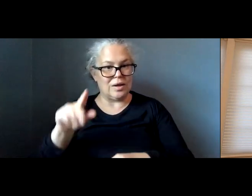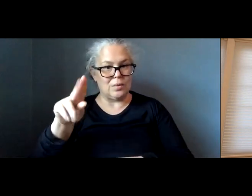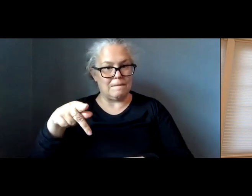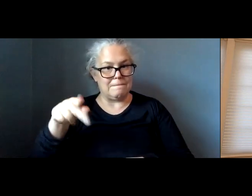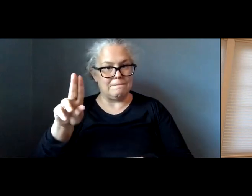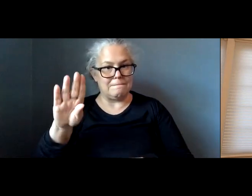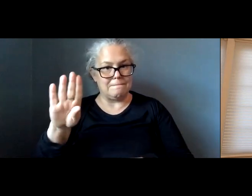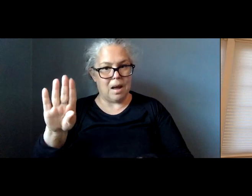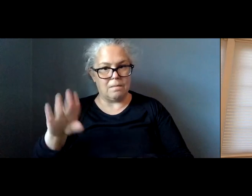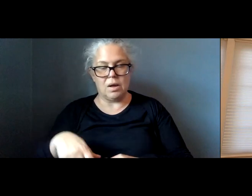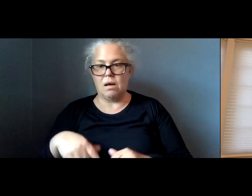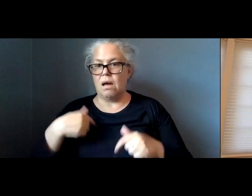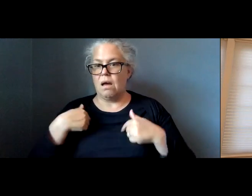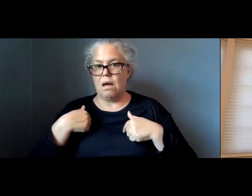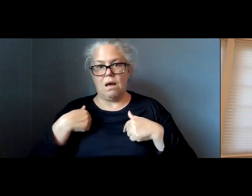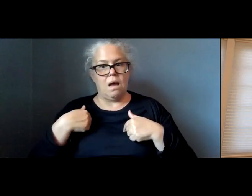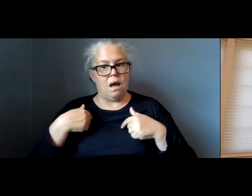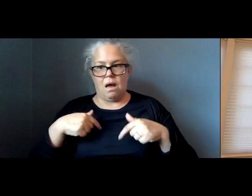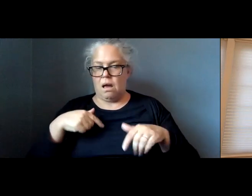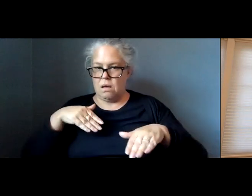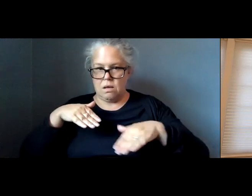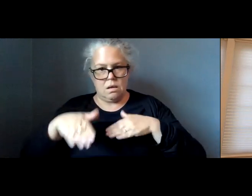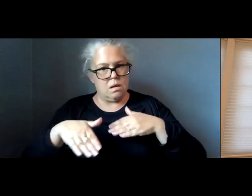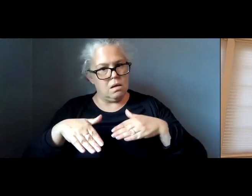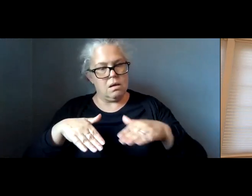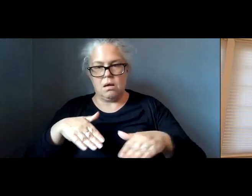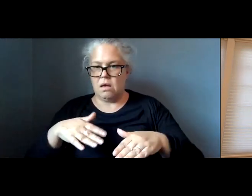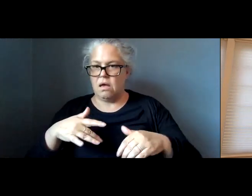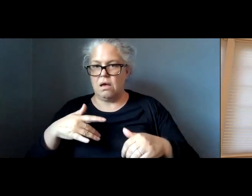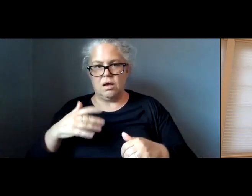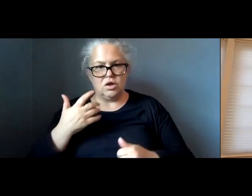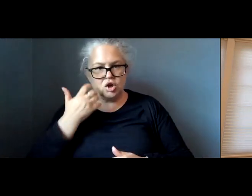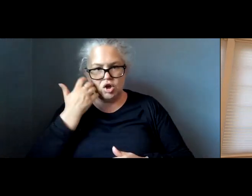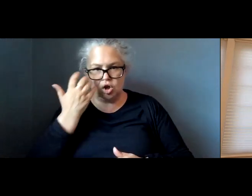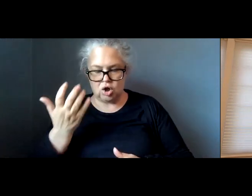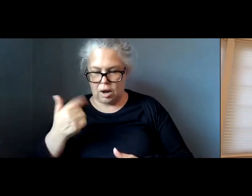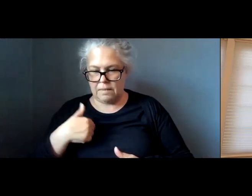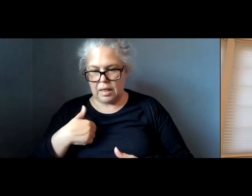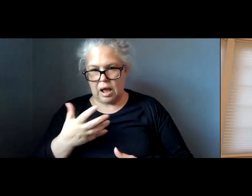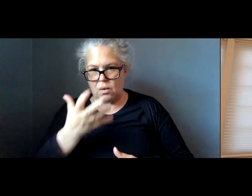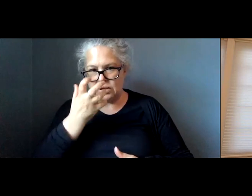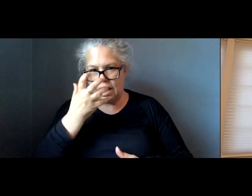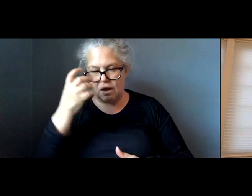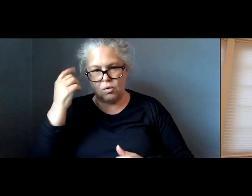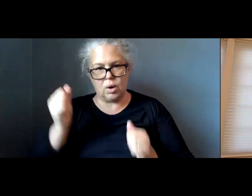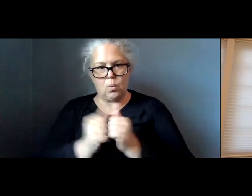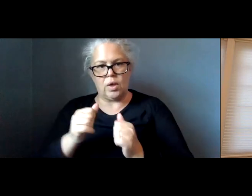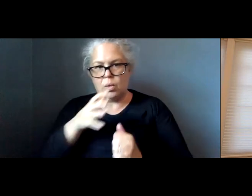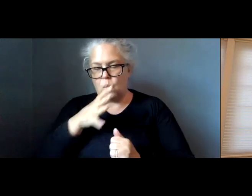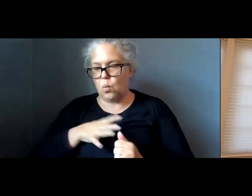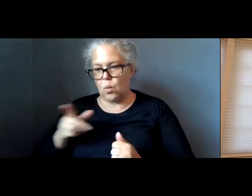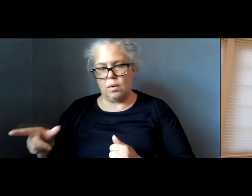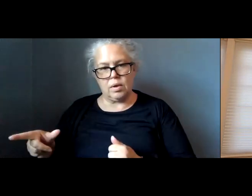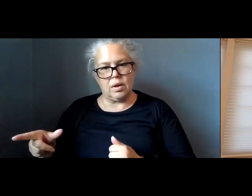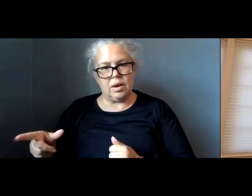I recounted the climb and especially the descent, shamed at my thoughts of anger for being held up so long by this student who